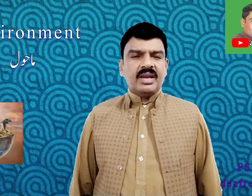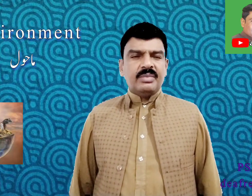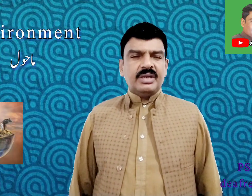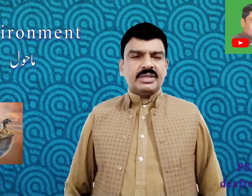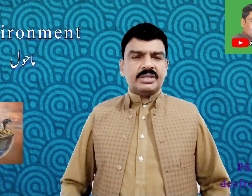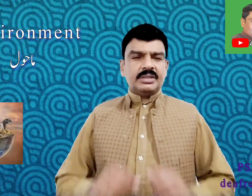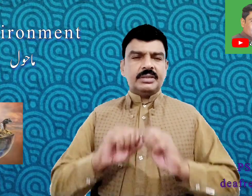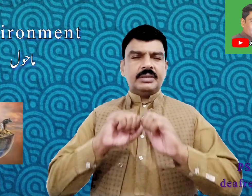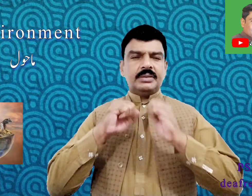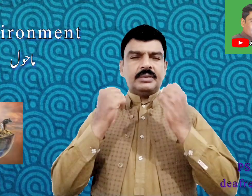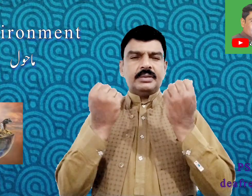environment,